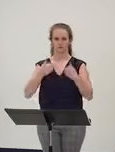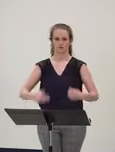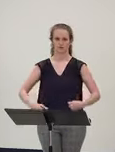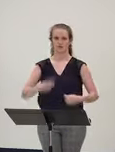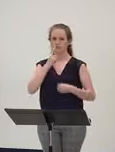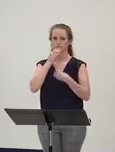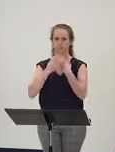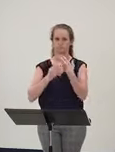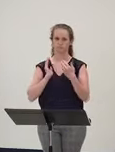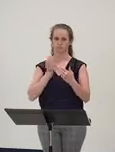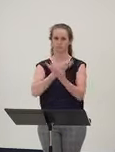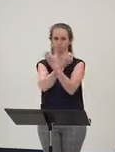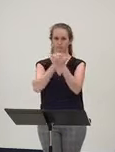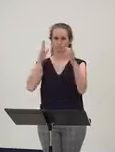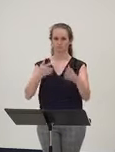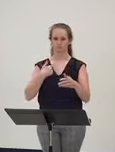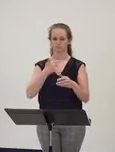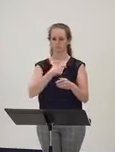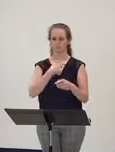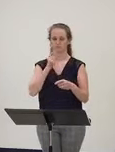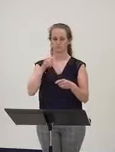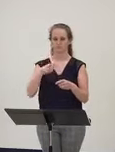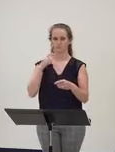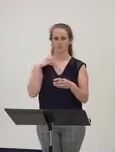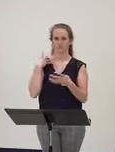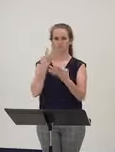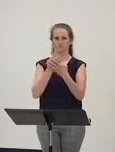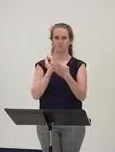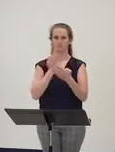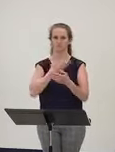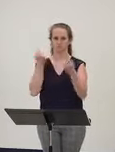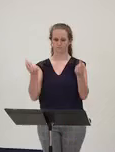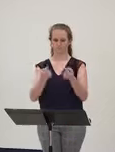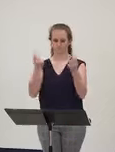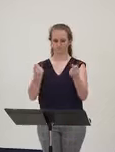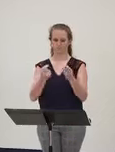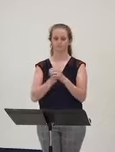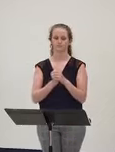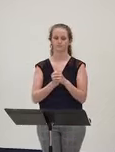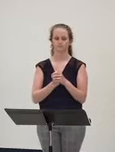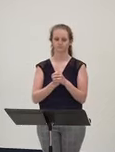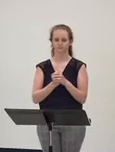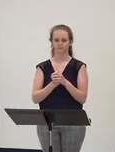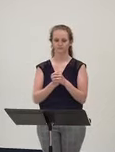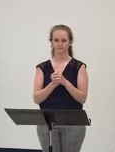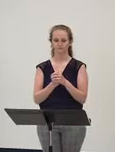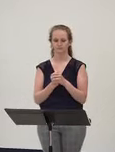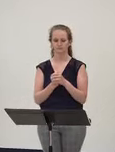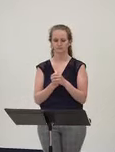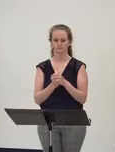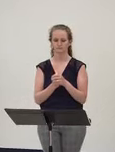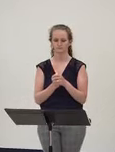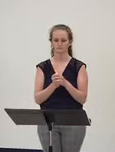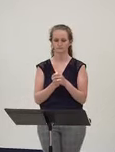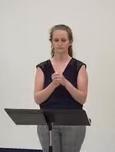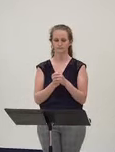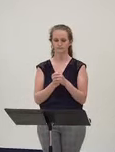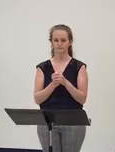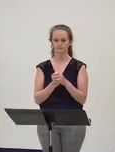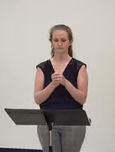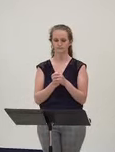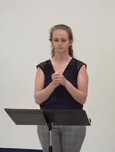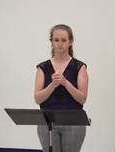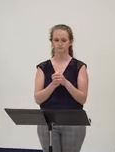transformed by it, first we must acknowledge our sins and so prepare ourselves to enter into these sacred